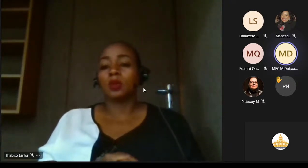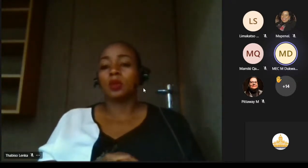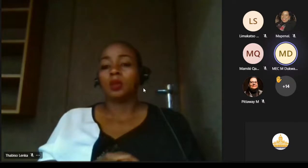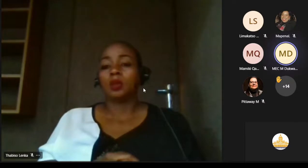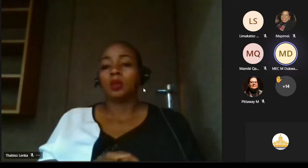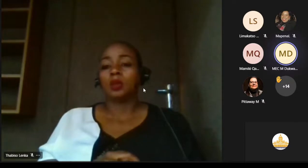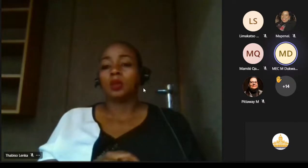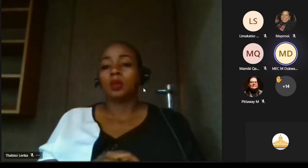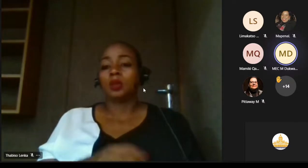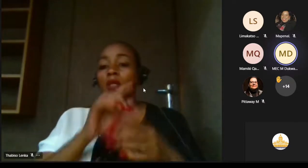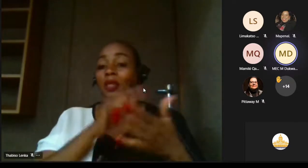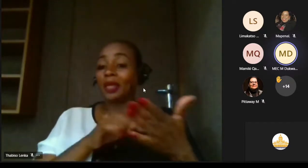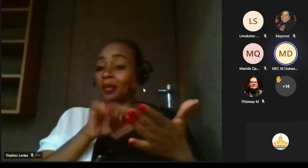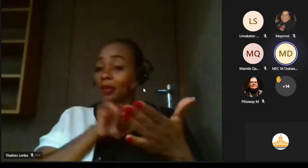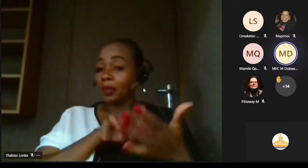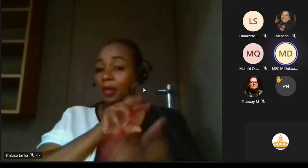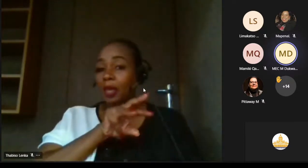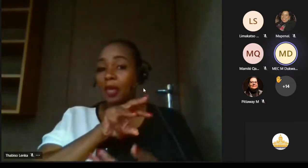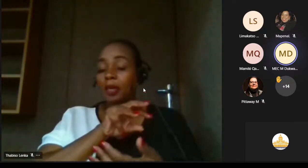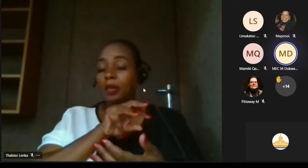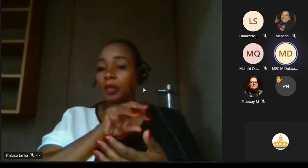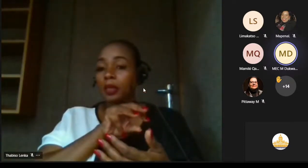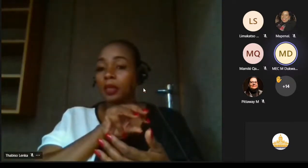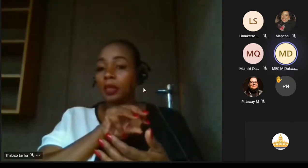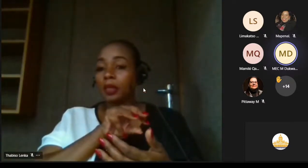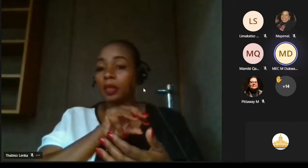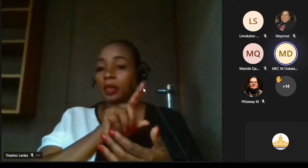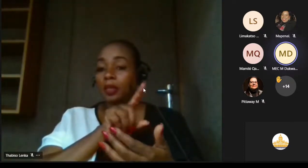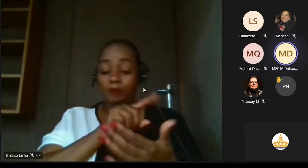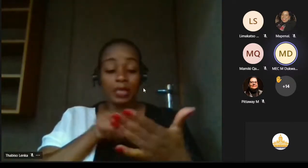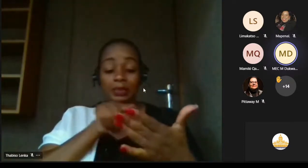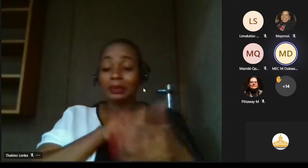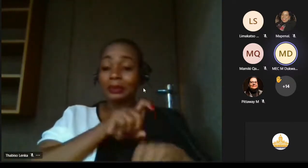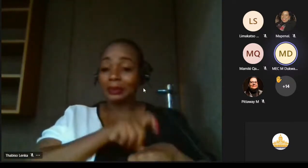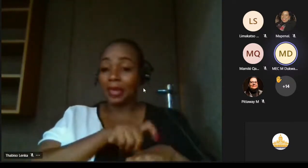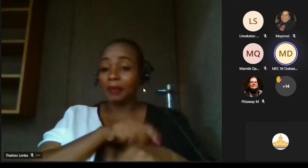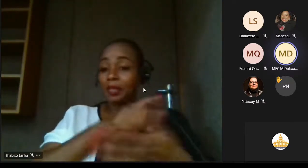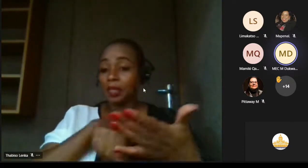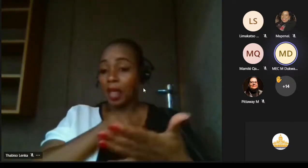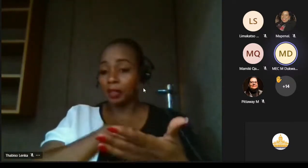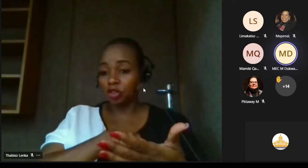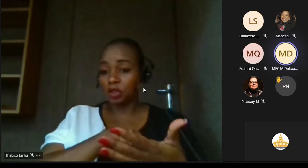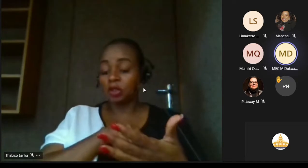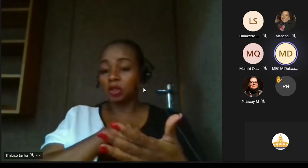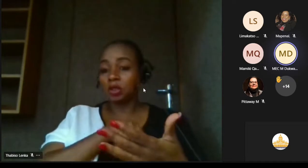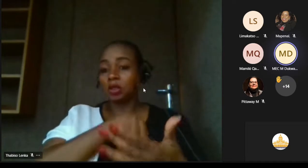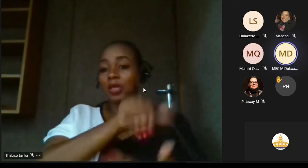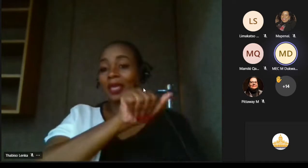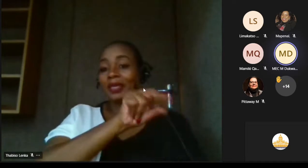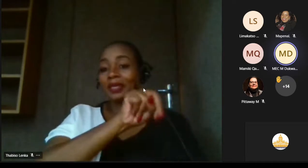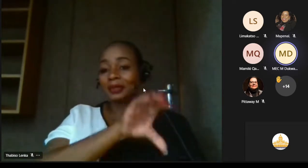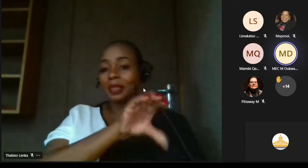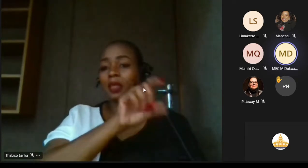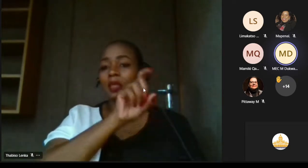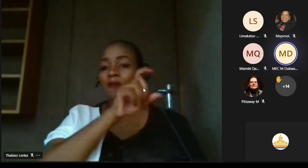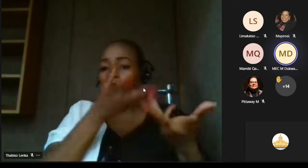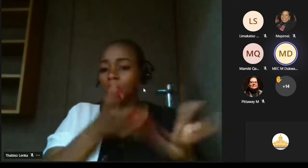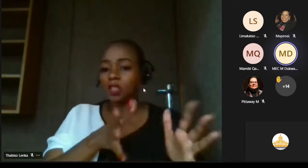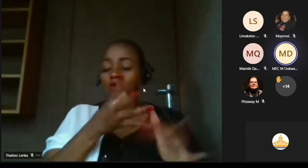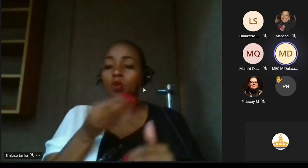these elections, the ruling African National Congress has made a genuine an acknowledgement of